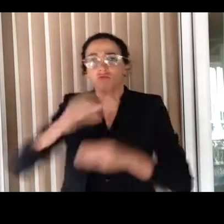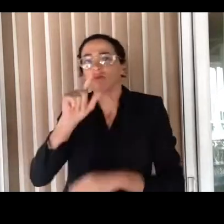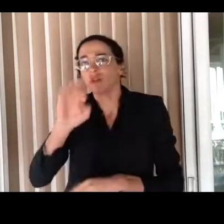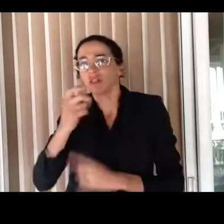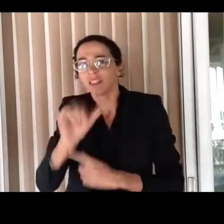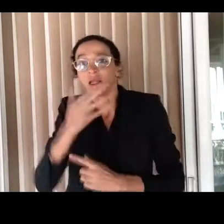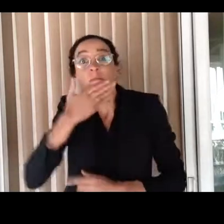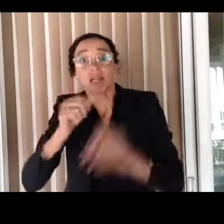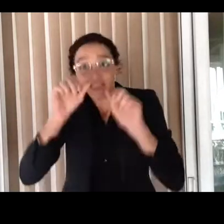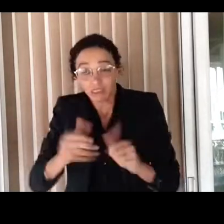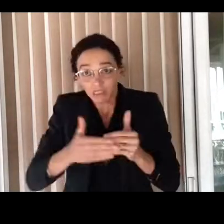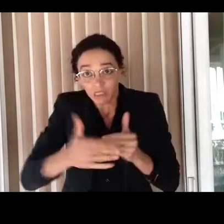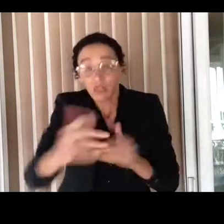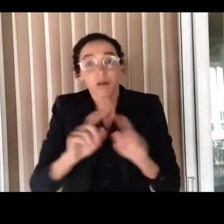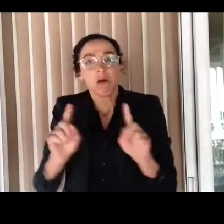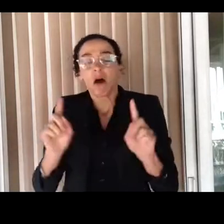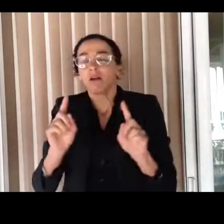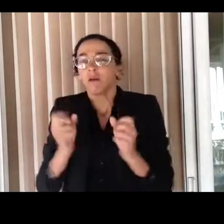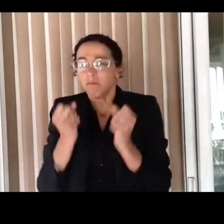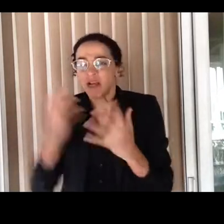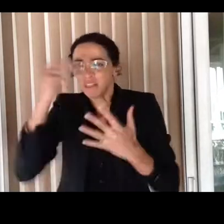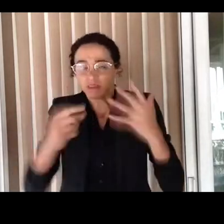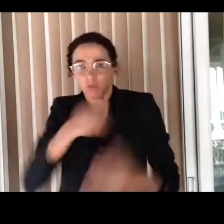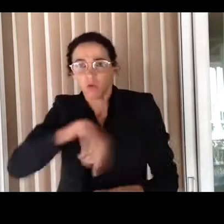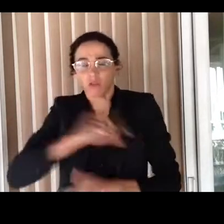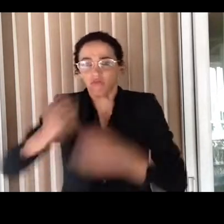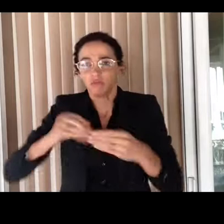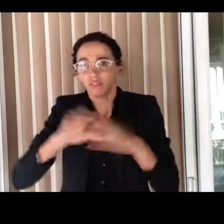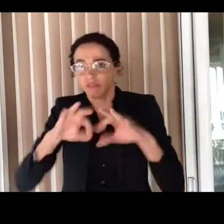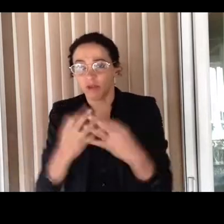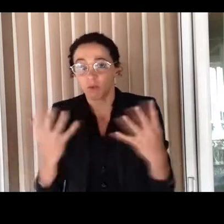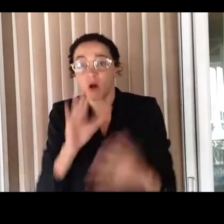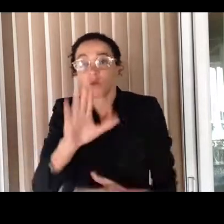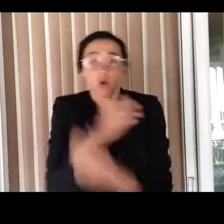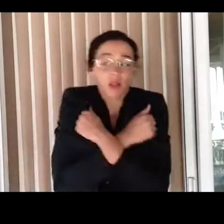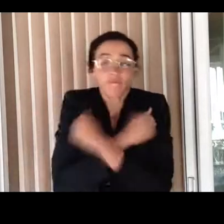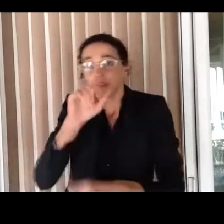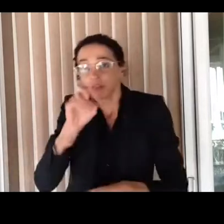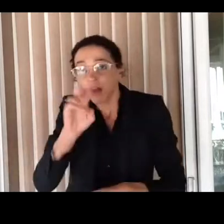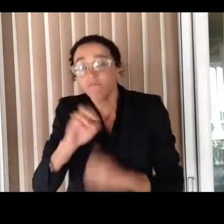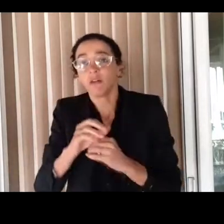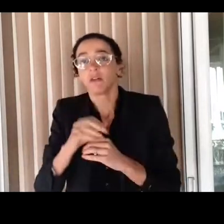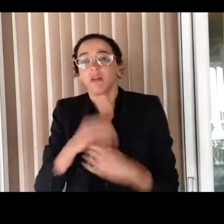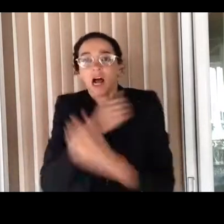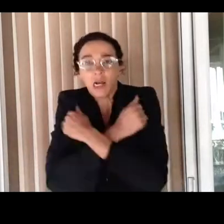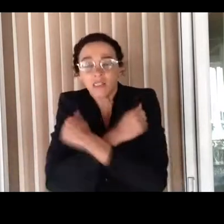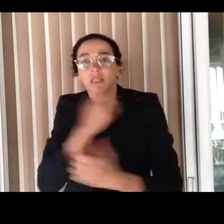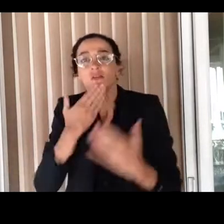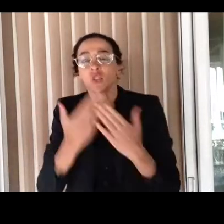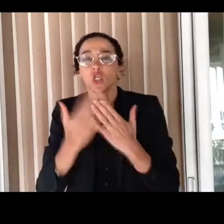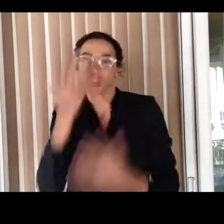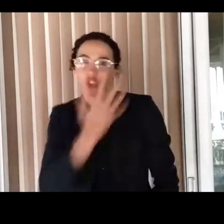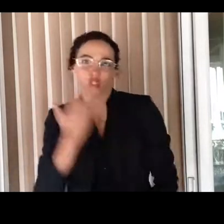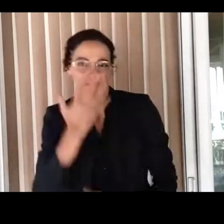runs in the family. Your love, your hugs, and your good looks. But really though, thank you for